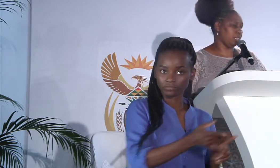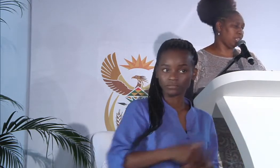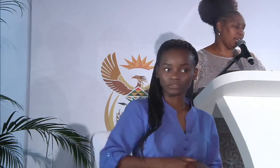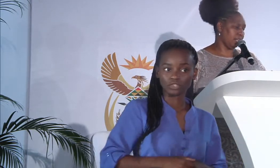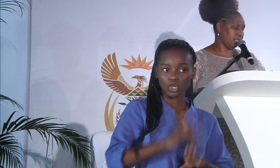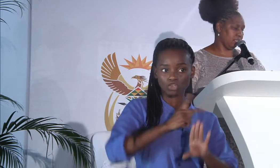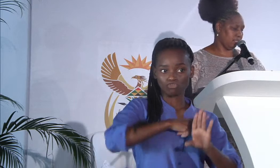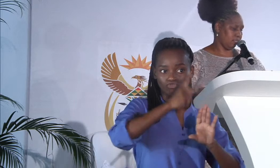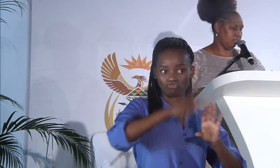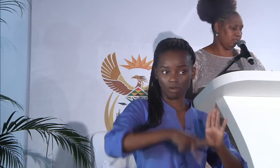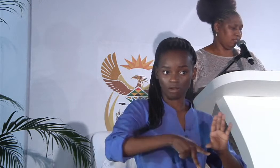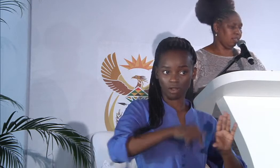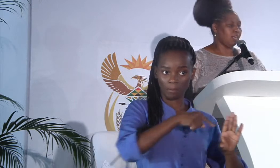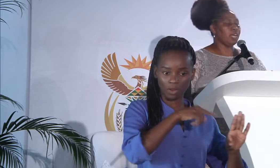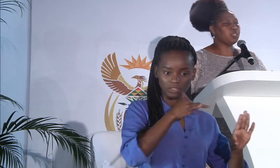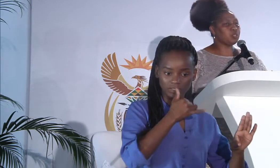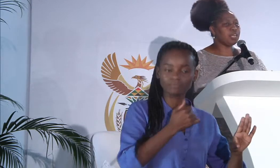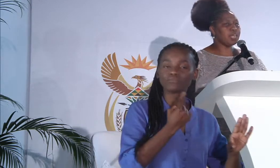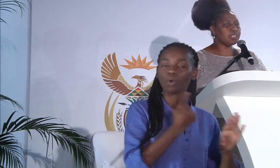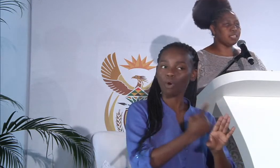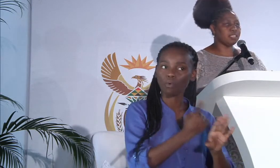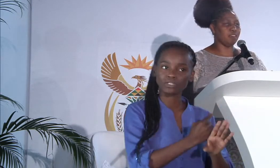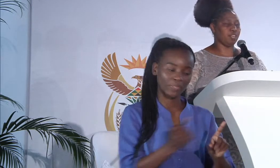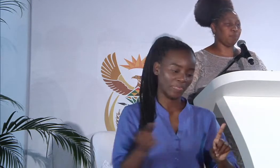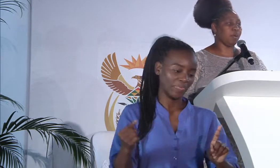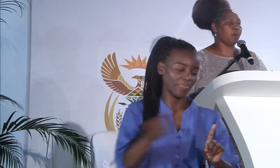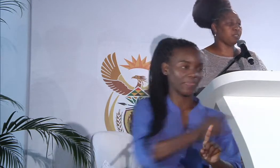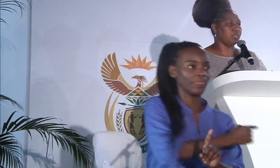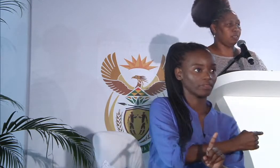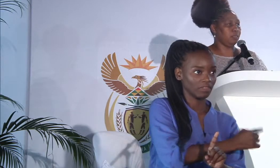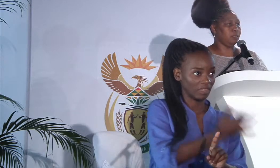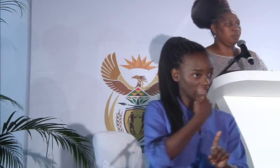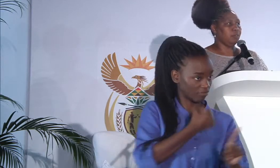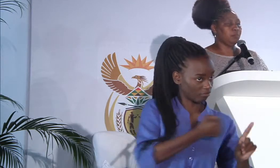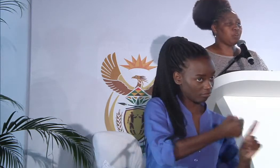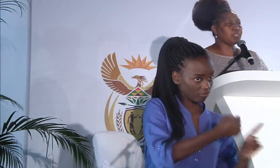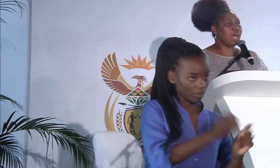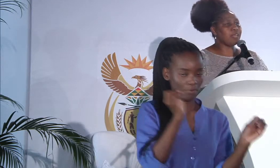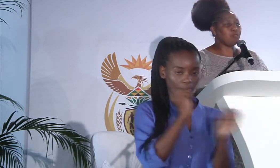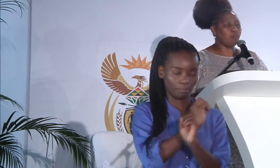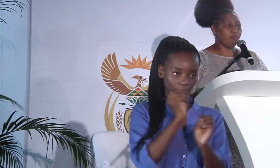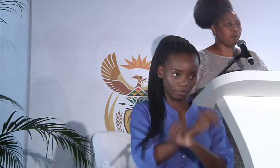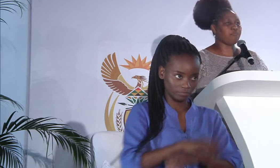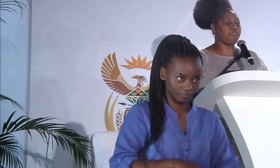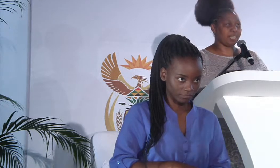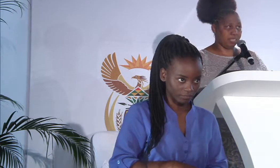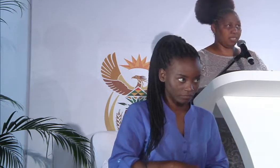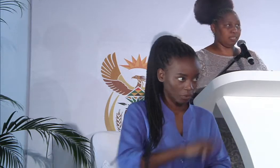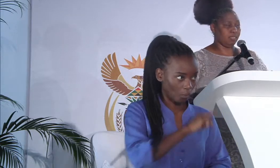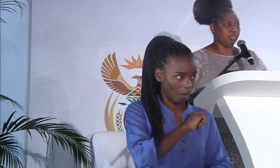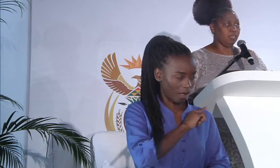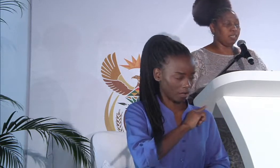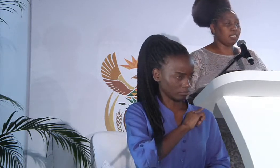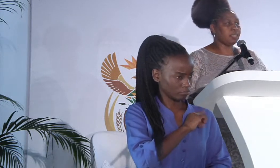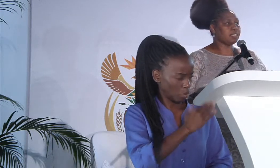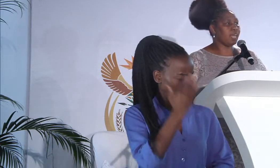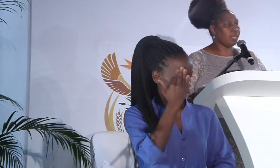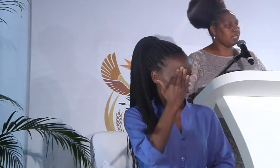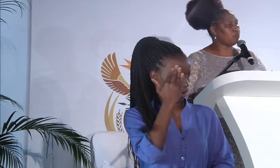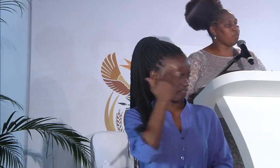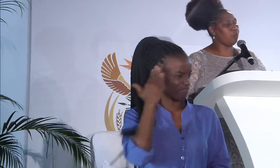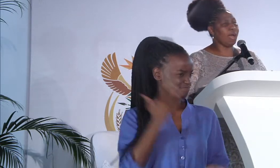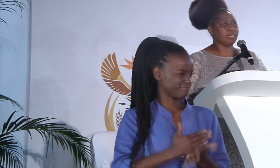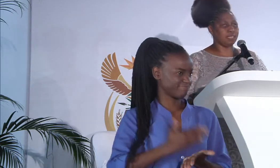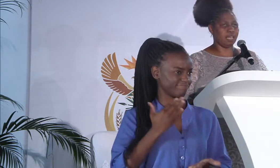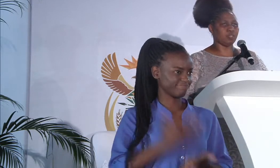opposite direction. And today I stand here very proud because I know for a fact that the change